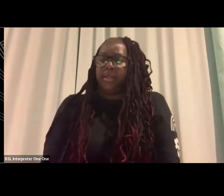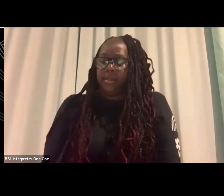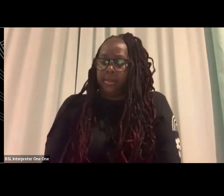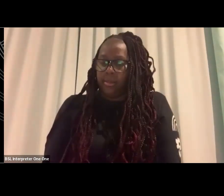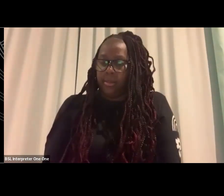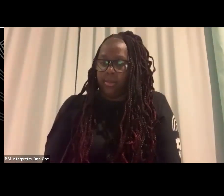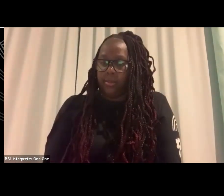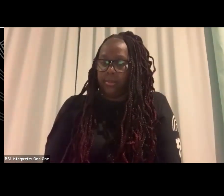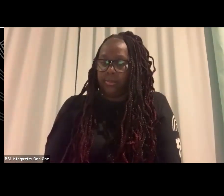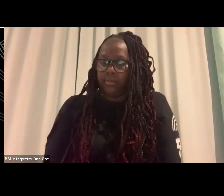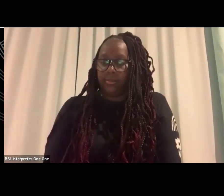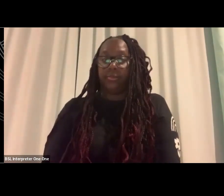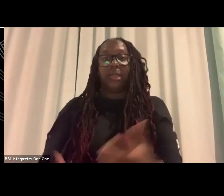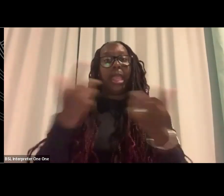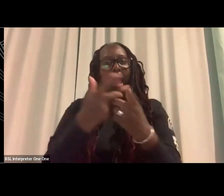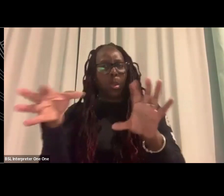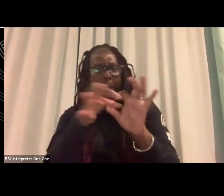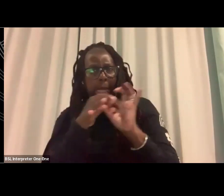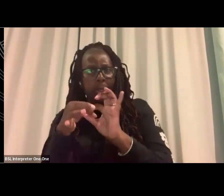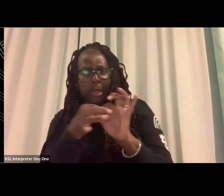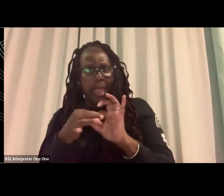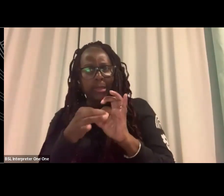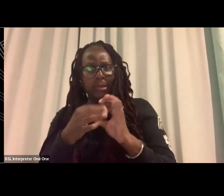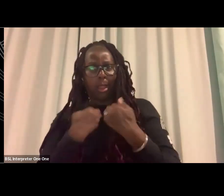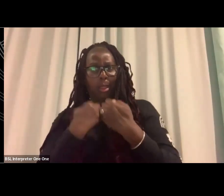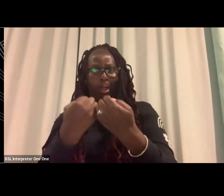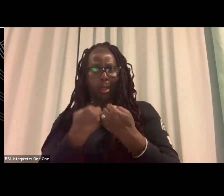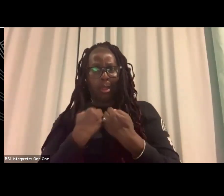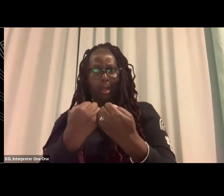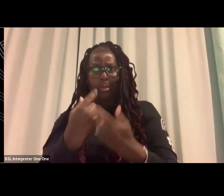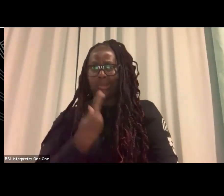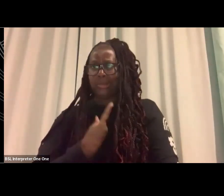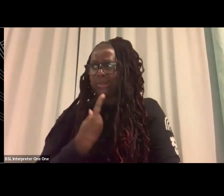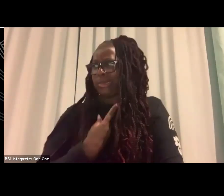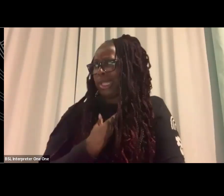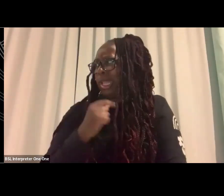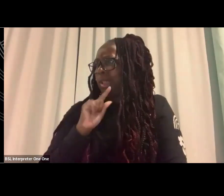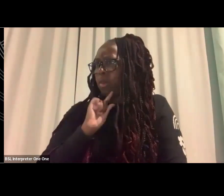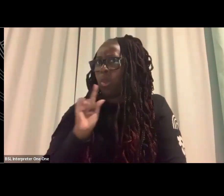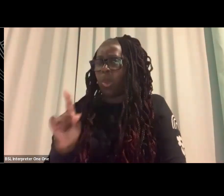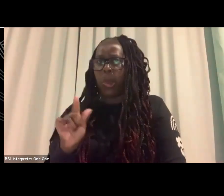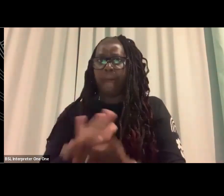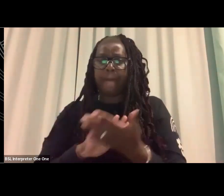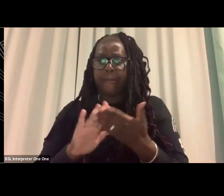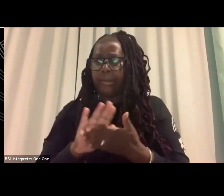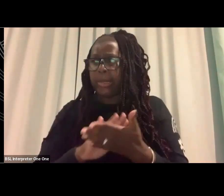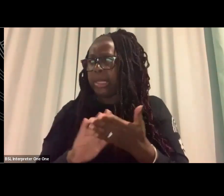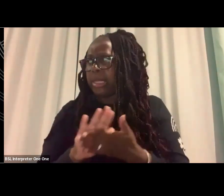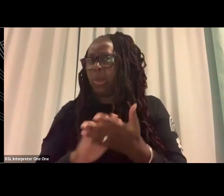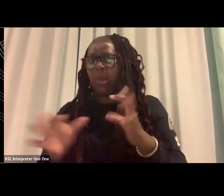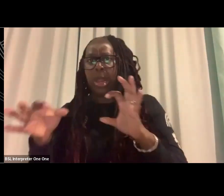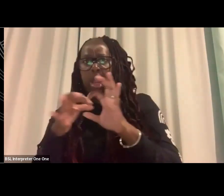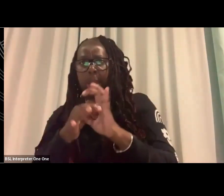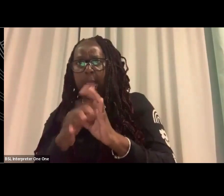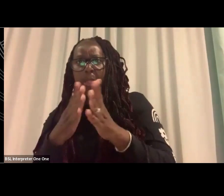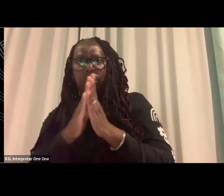of connection to something beyond the self, whether that is a cause or a spirituality or